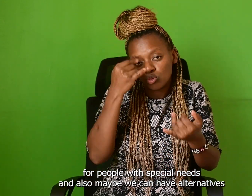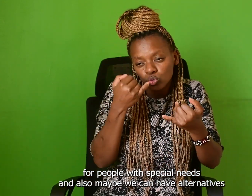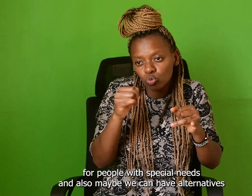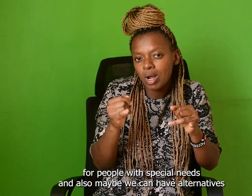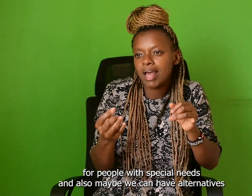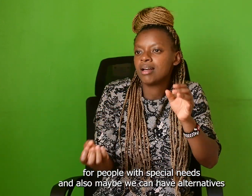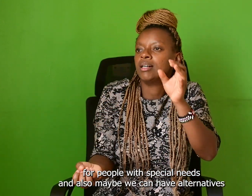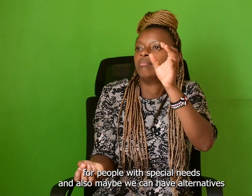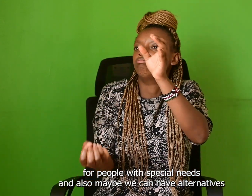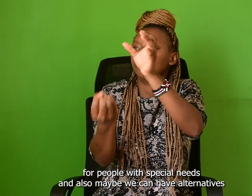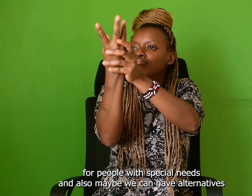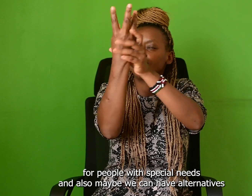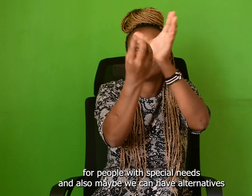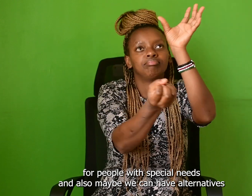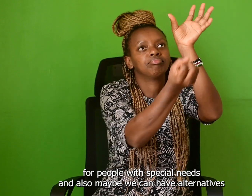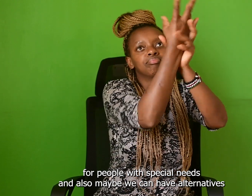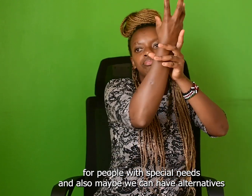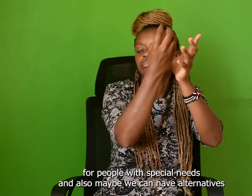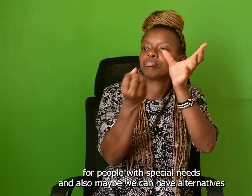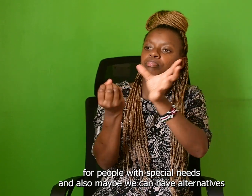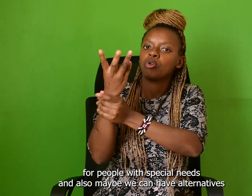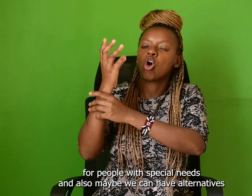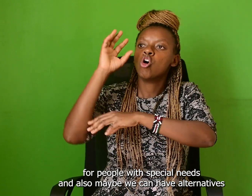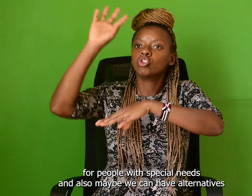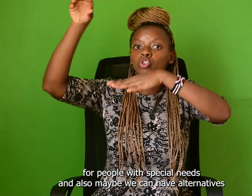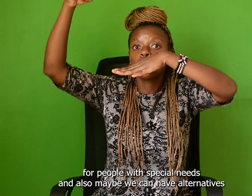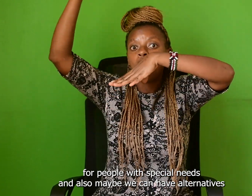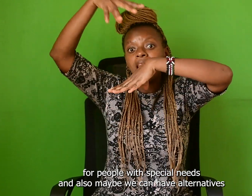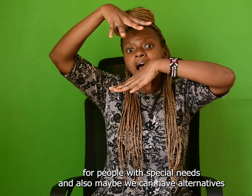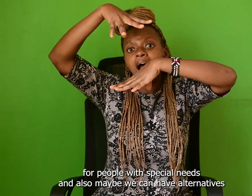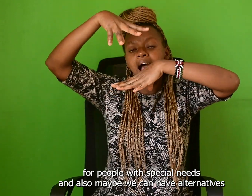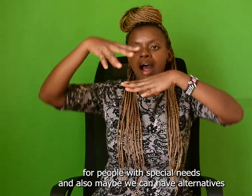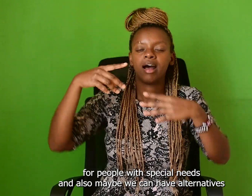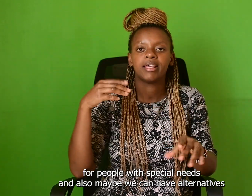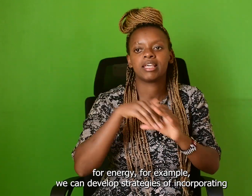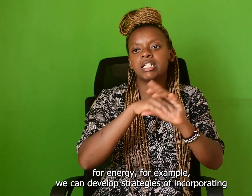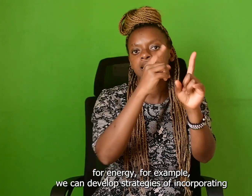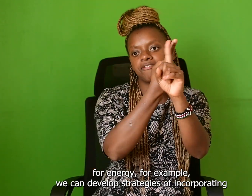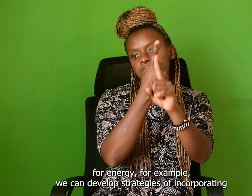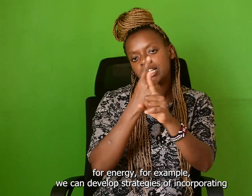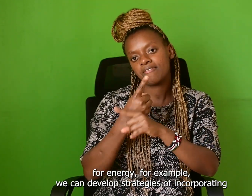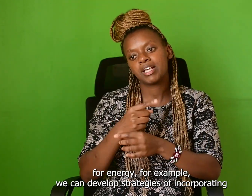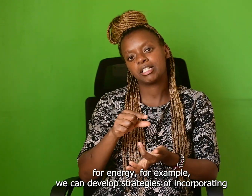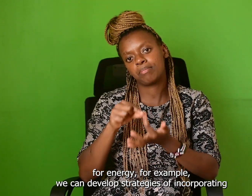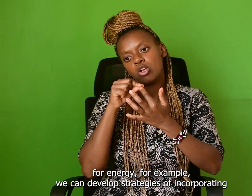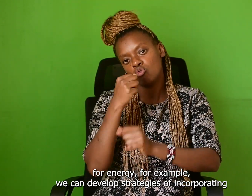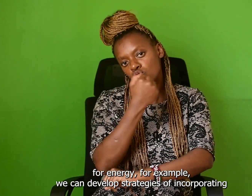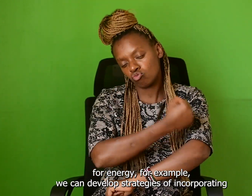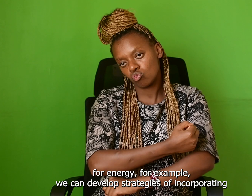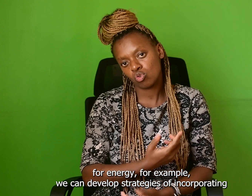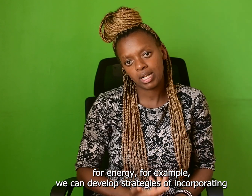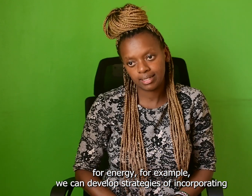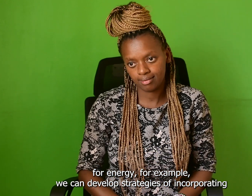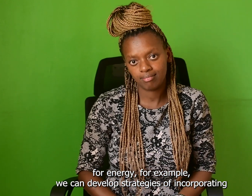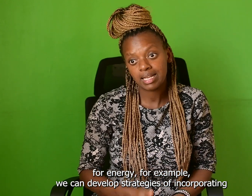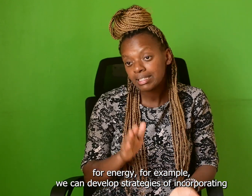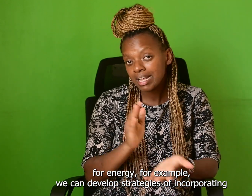people with special needs. And also maybe we can have alternatives for energy. For example, we